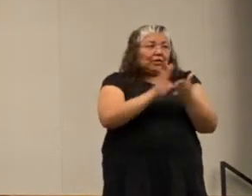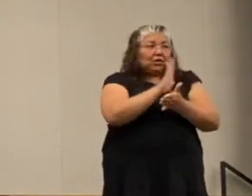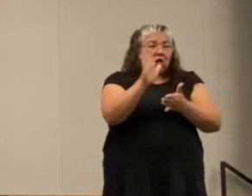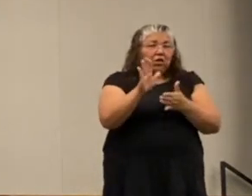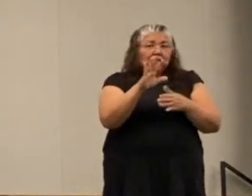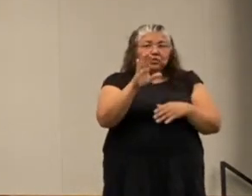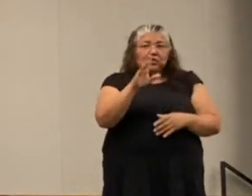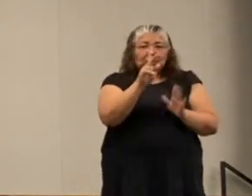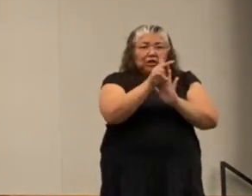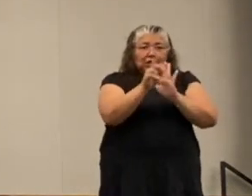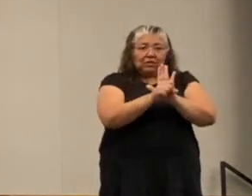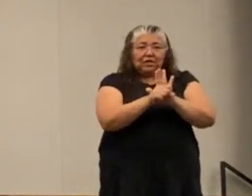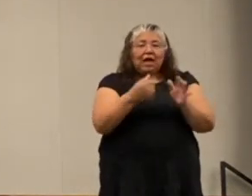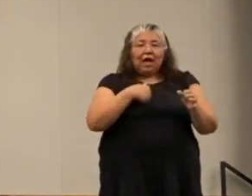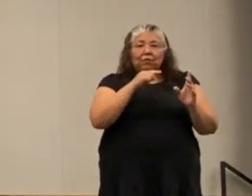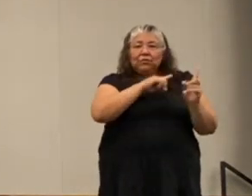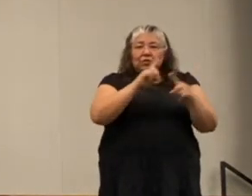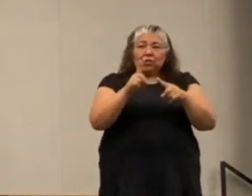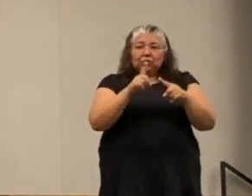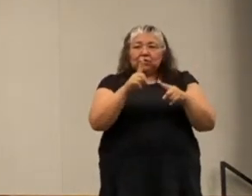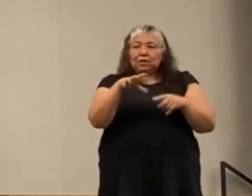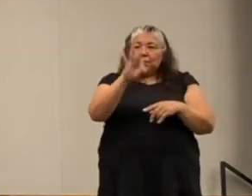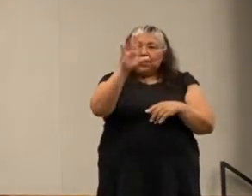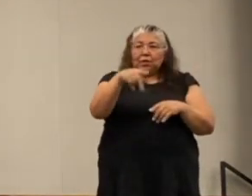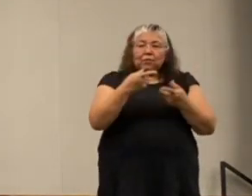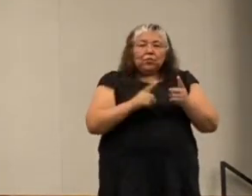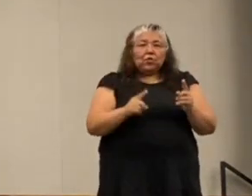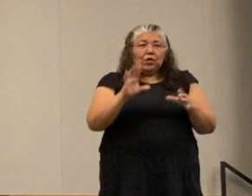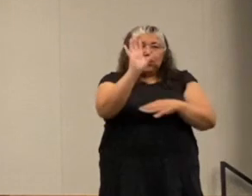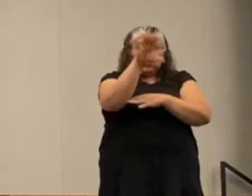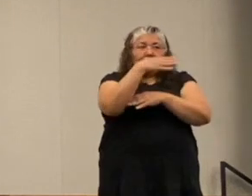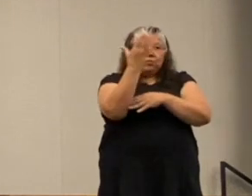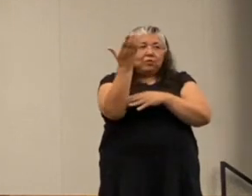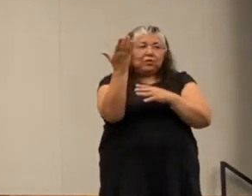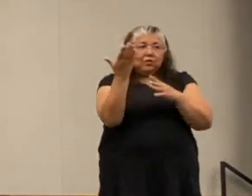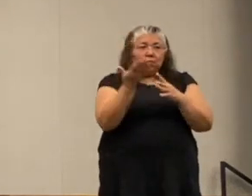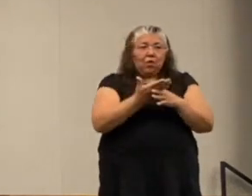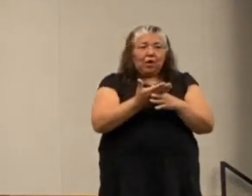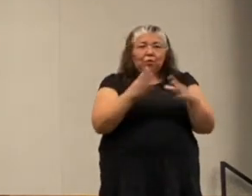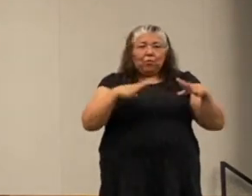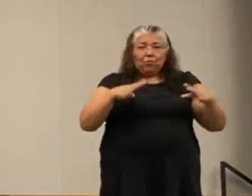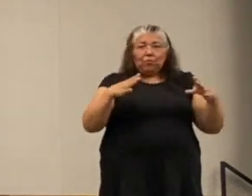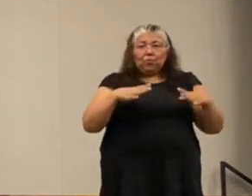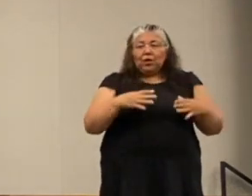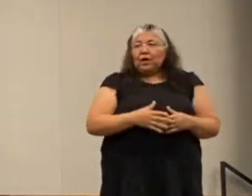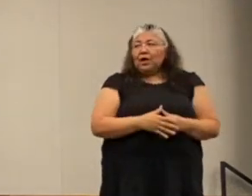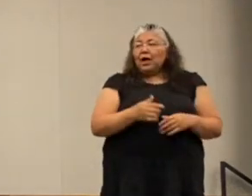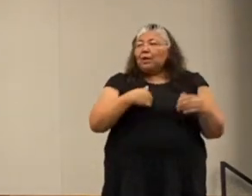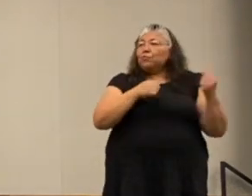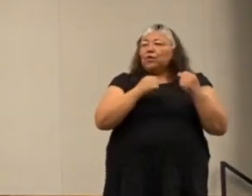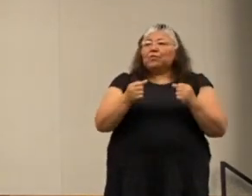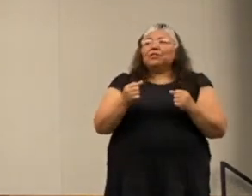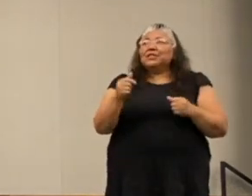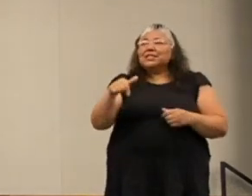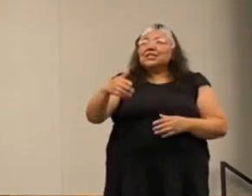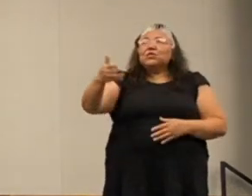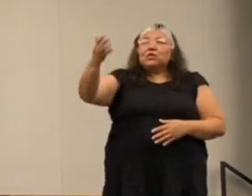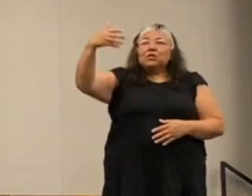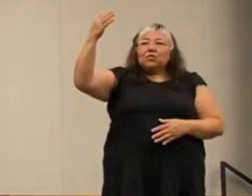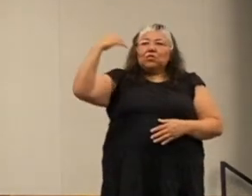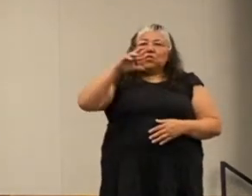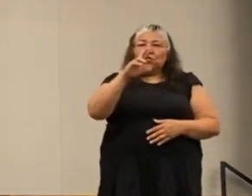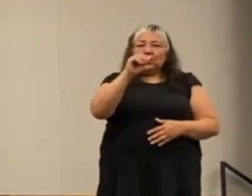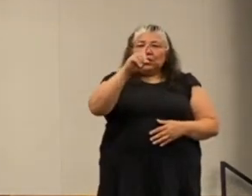was on my way to pick him up during Christmas break. As I'm driving there, I'm actually, now this is back when